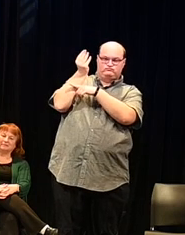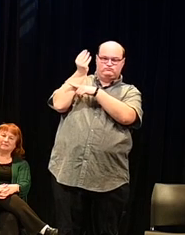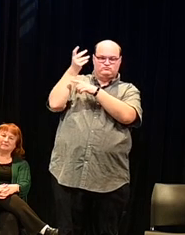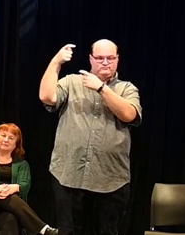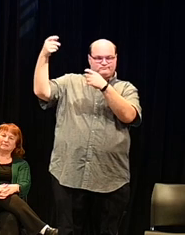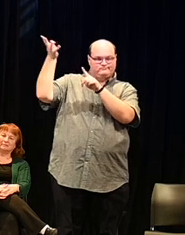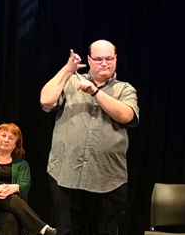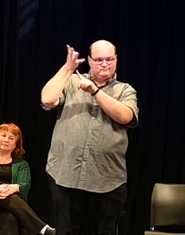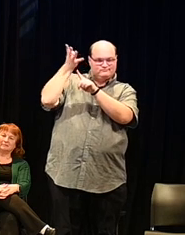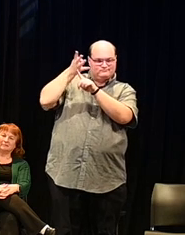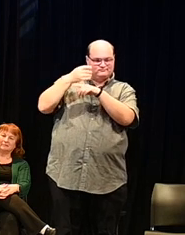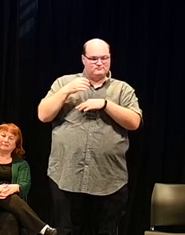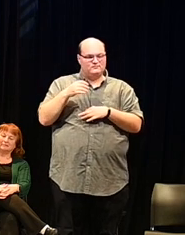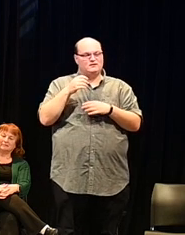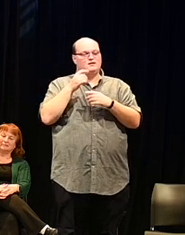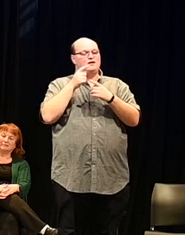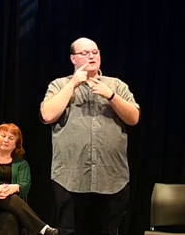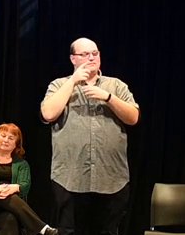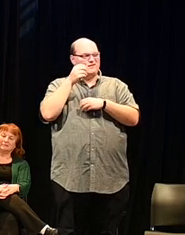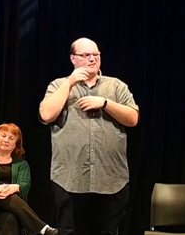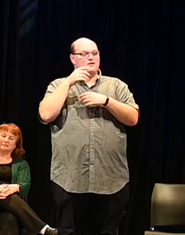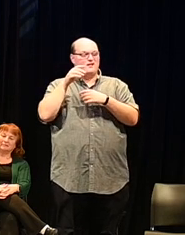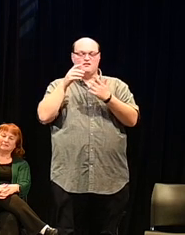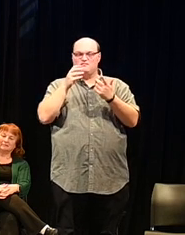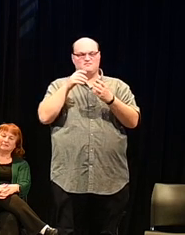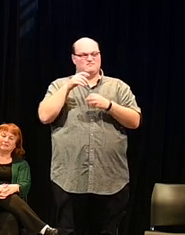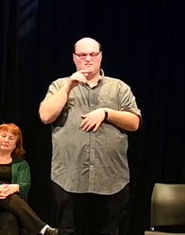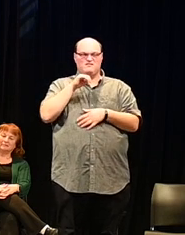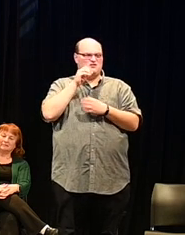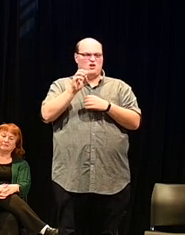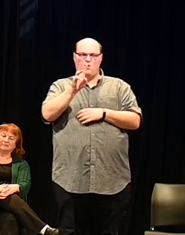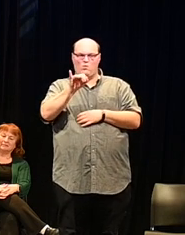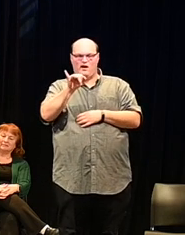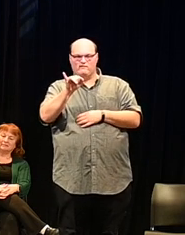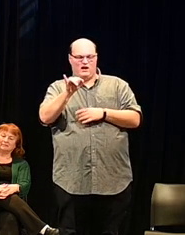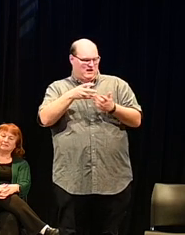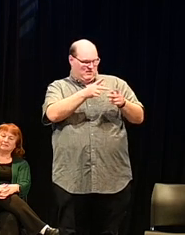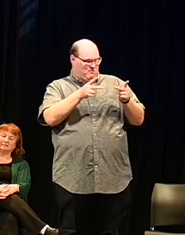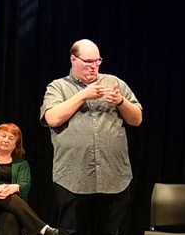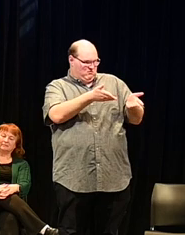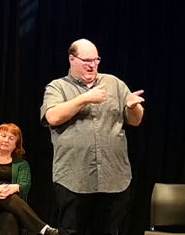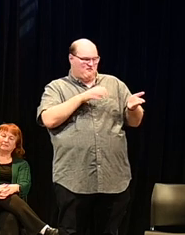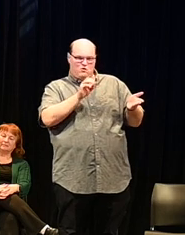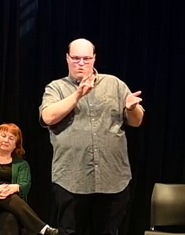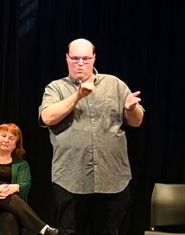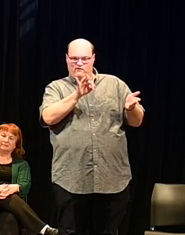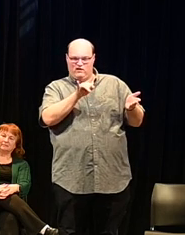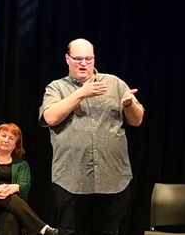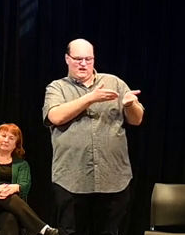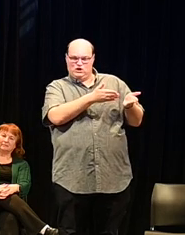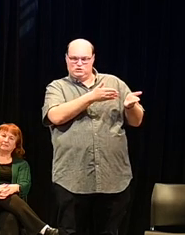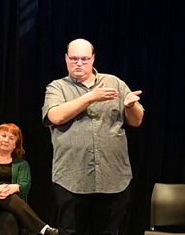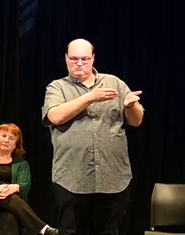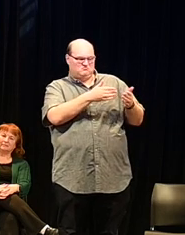We put it in an area that did not have Wi-Fi capability. 2 areas that did not have public